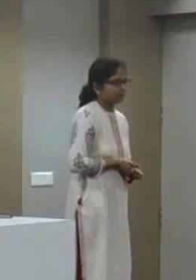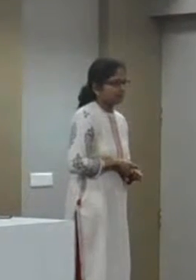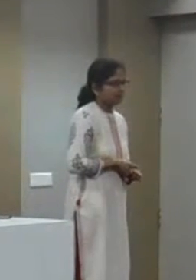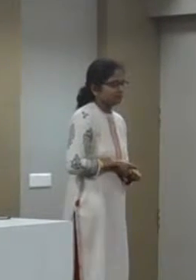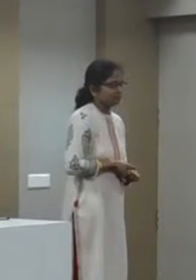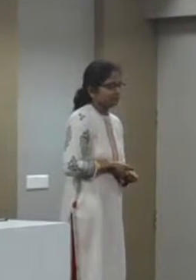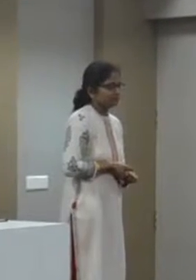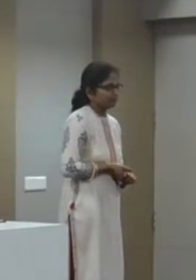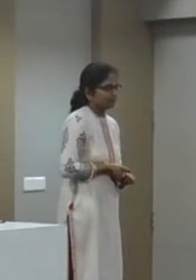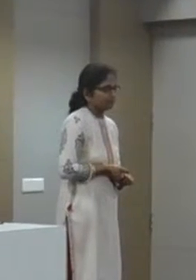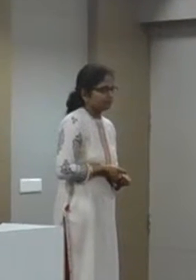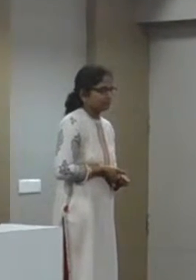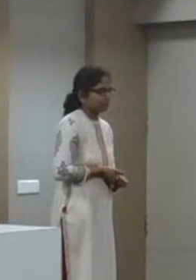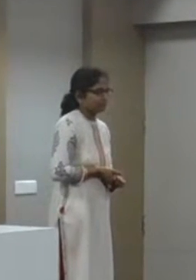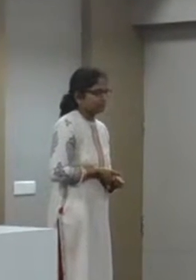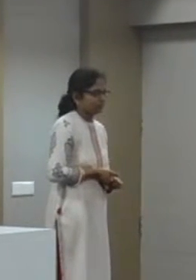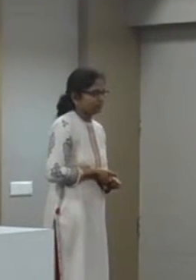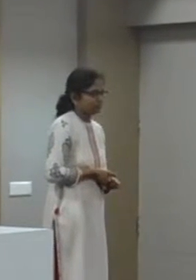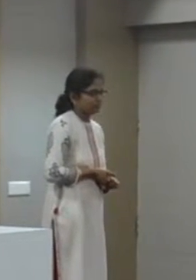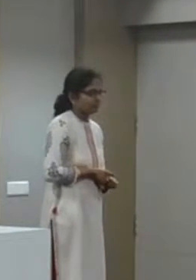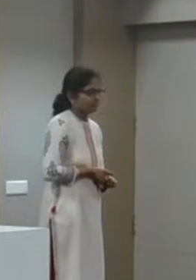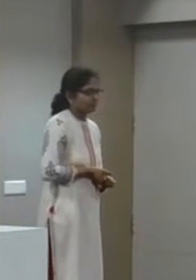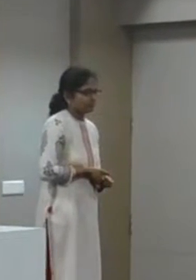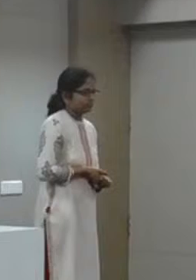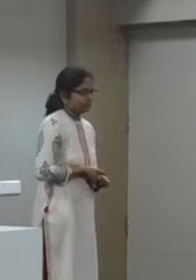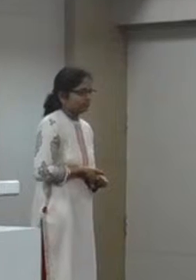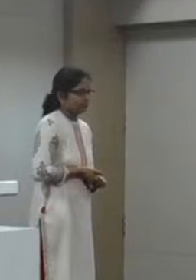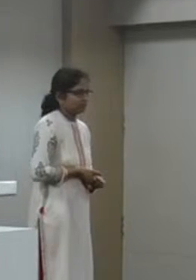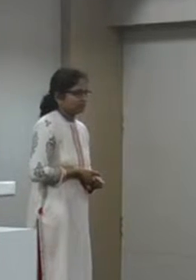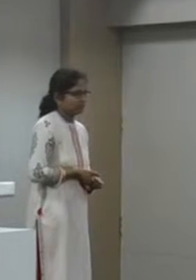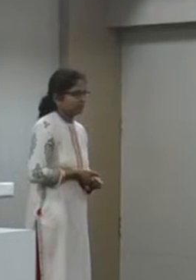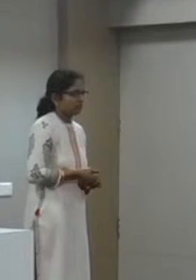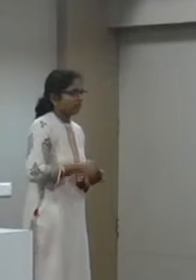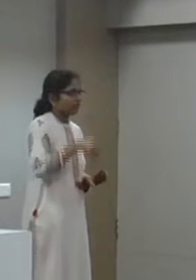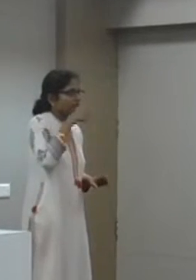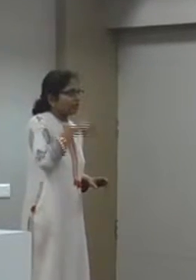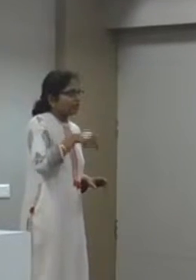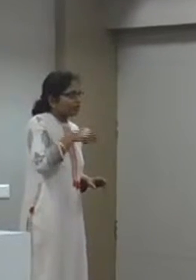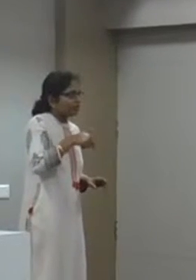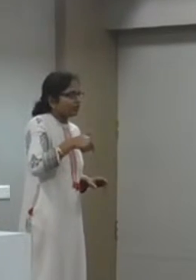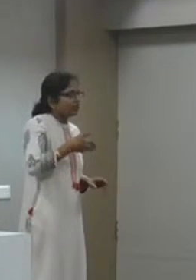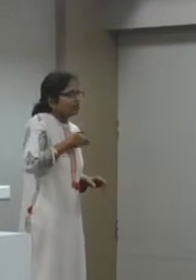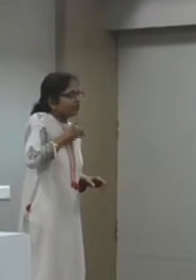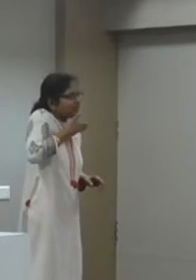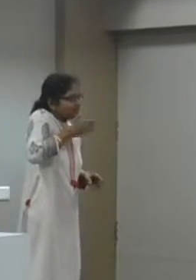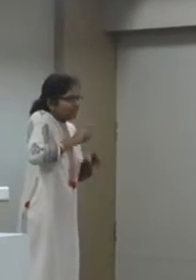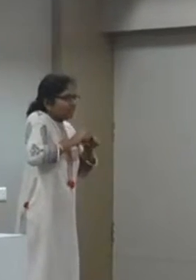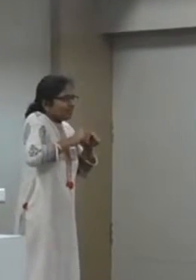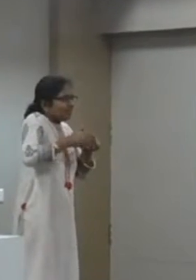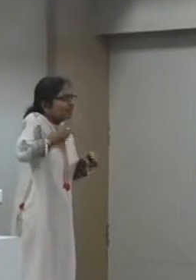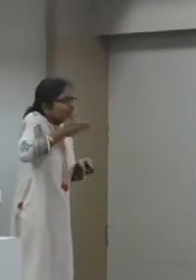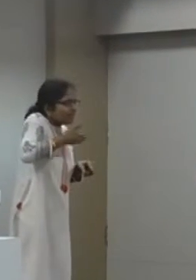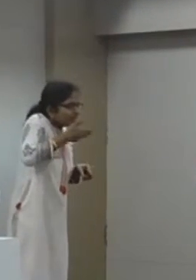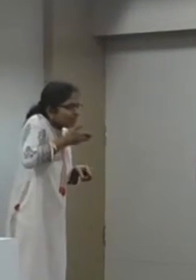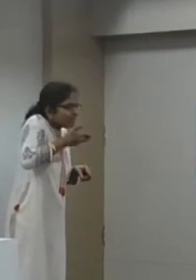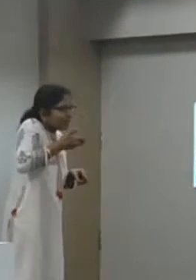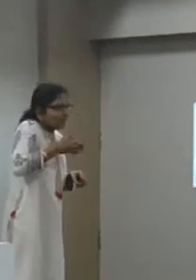Today in this training, we have with us Dr. Shantanu Gavas,